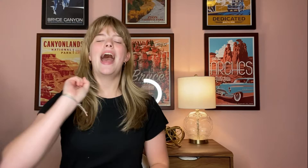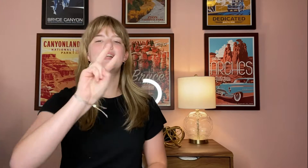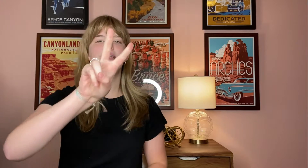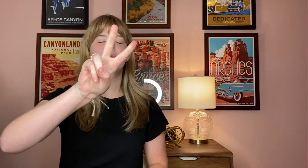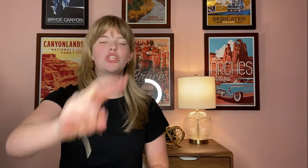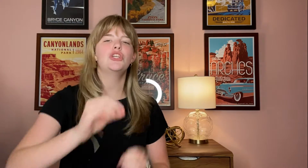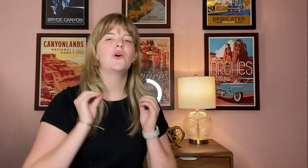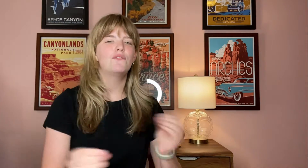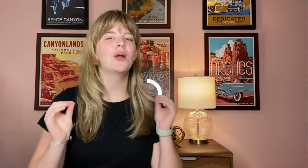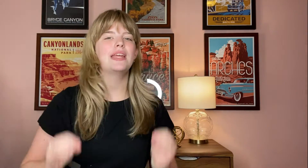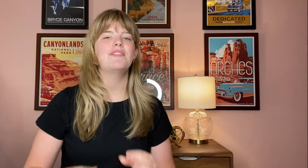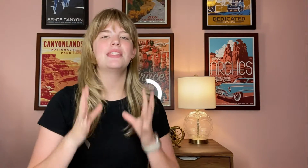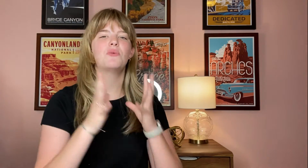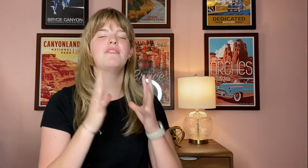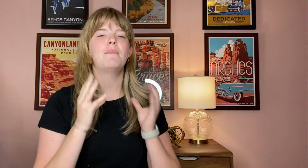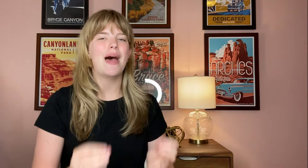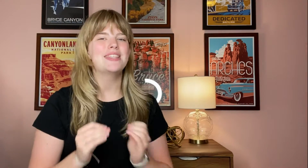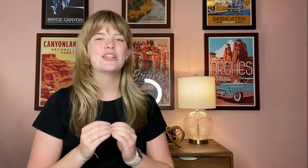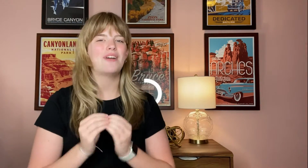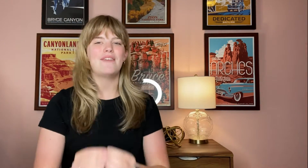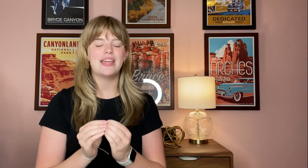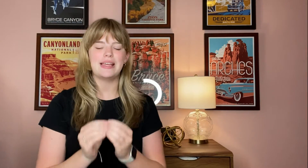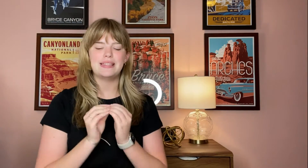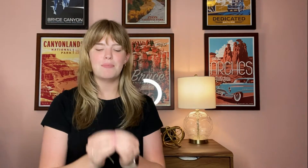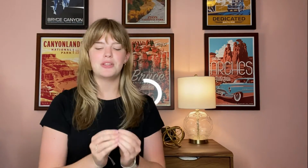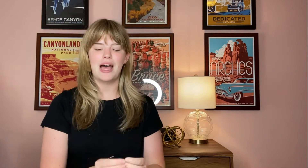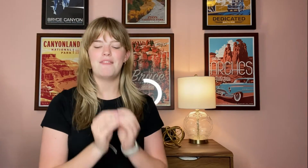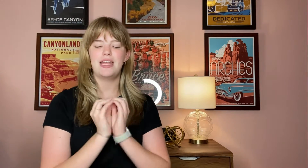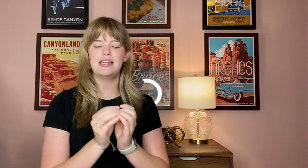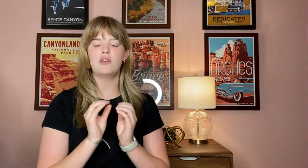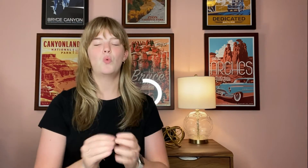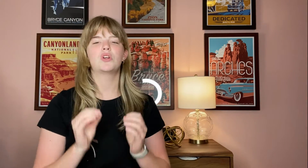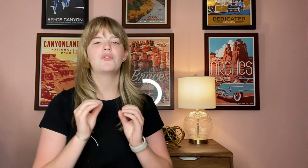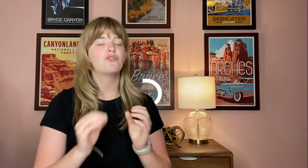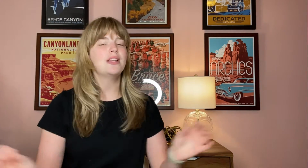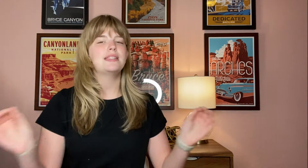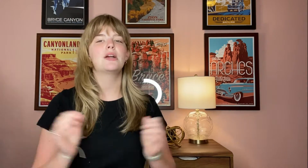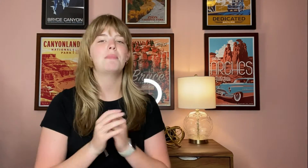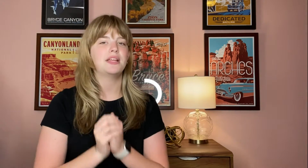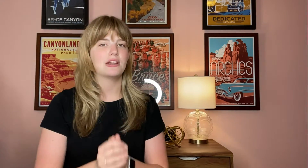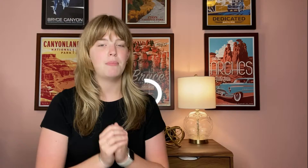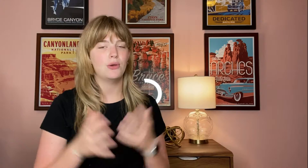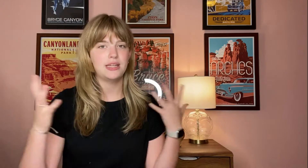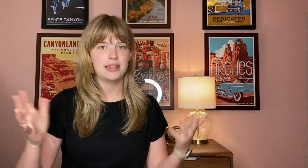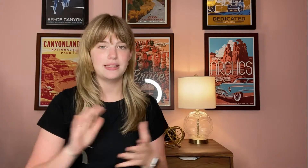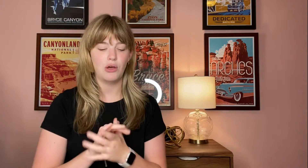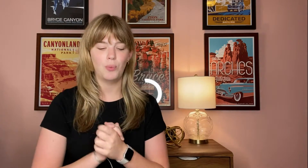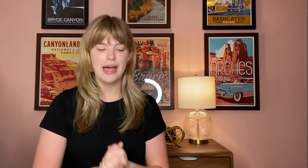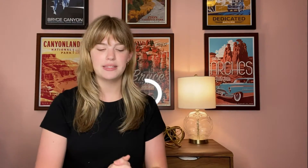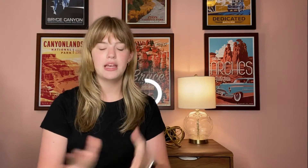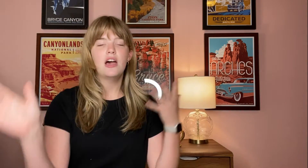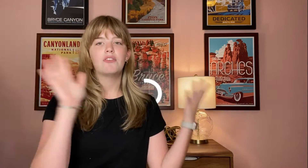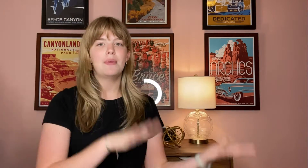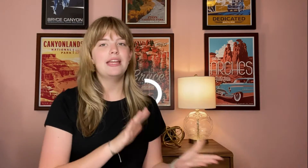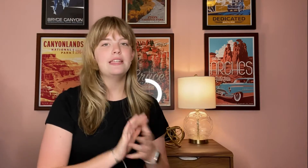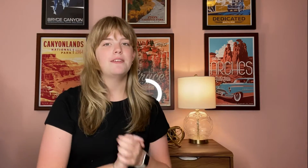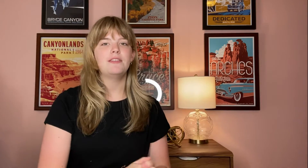Fact number 2, Fort Davis is one of the best surviving examples of an Indian Wars frontier military post in the Southwest. From 1854